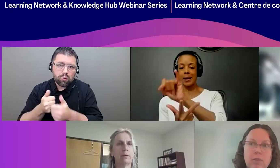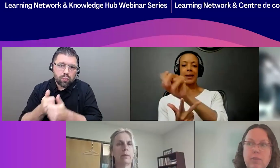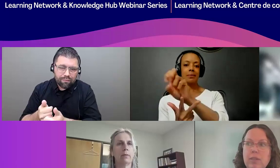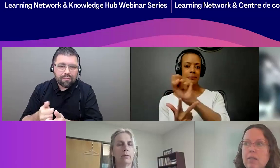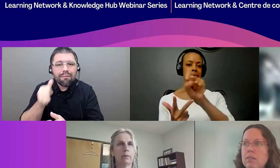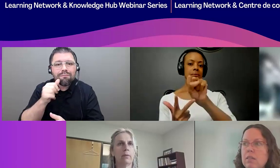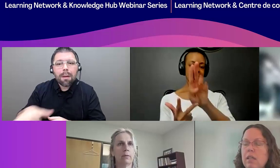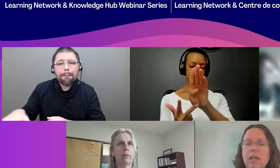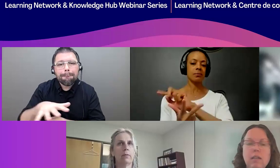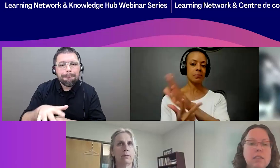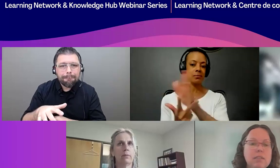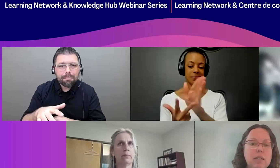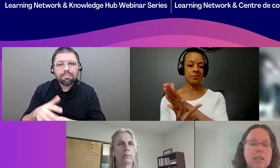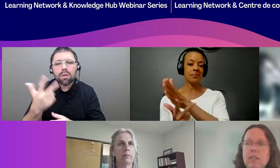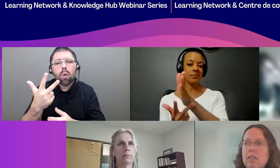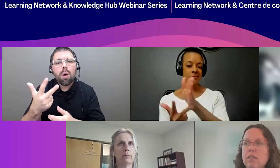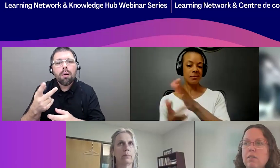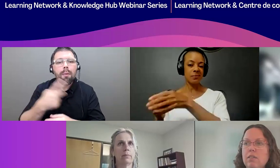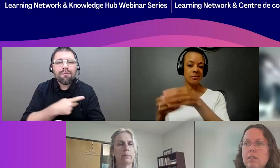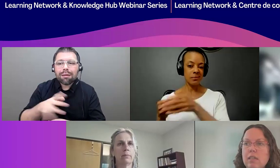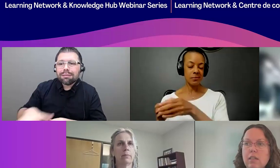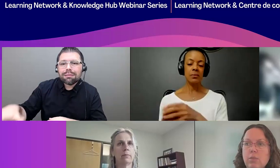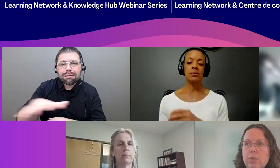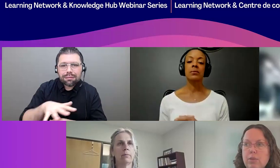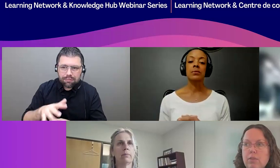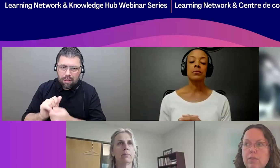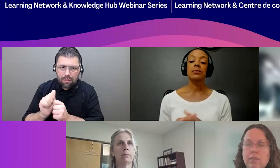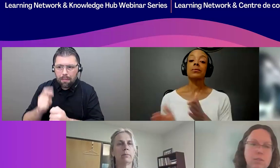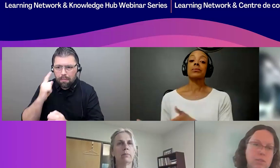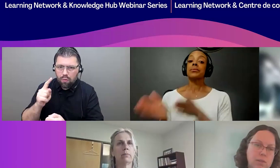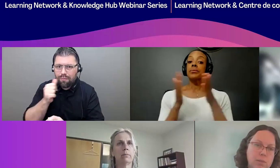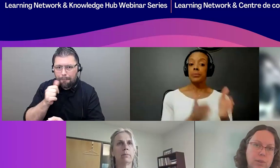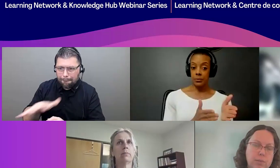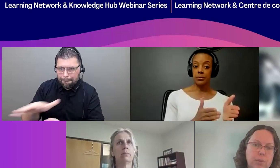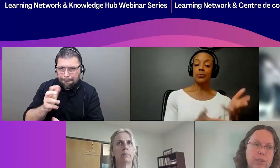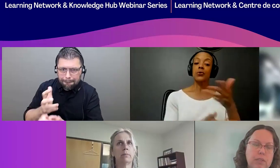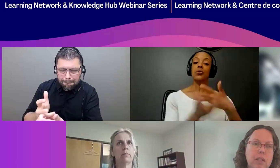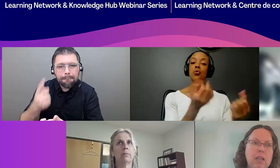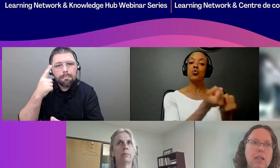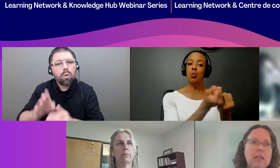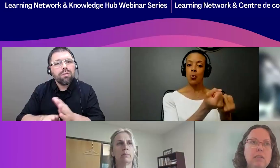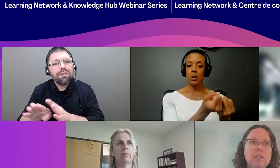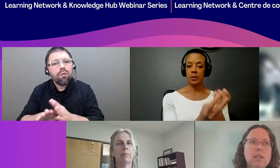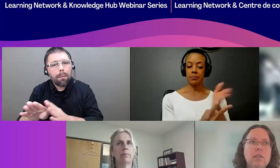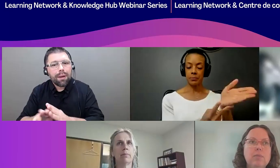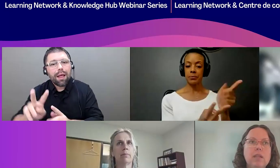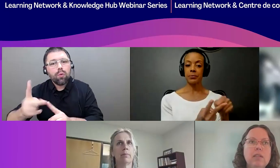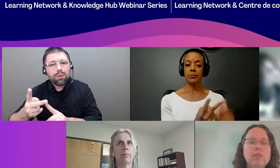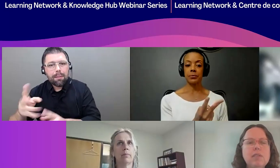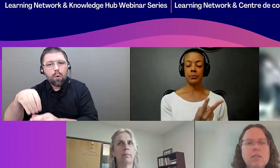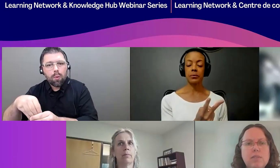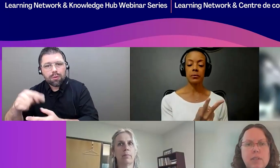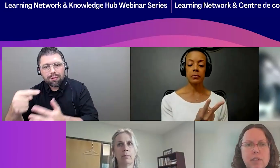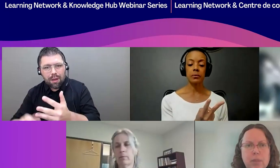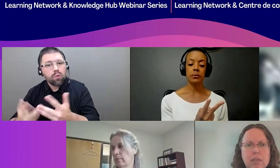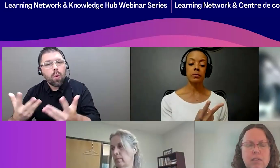materials developed for that. And secondly, the second component was the social support component. And